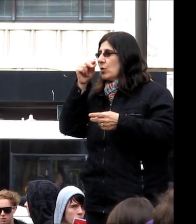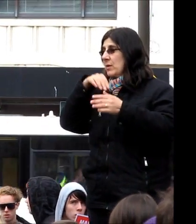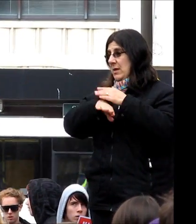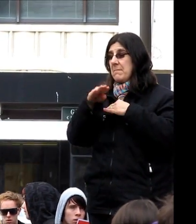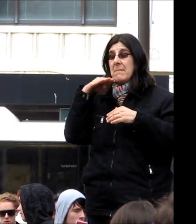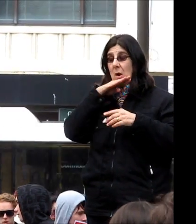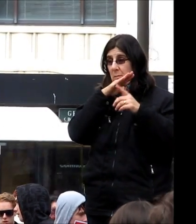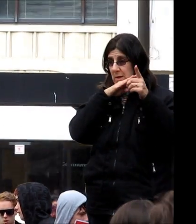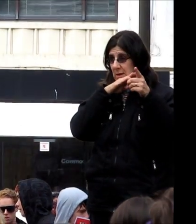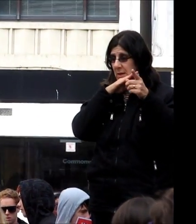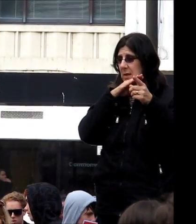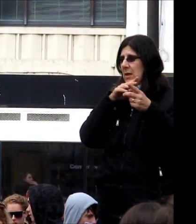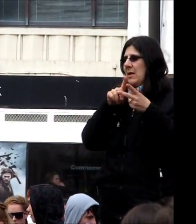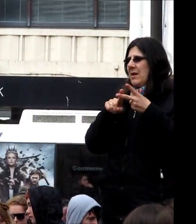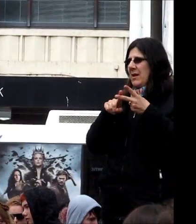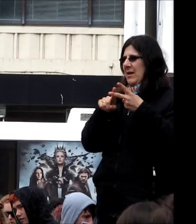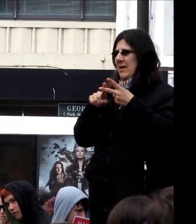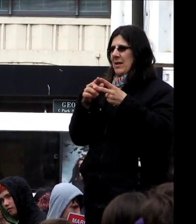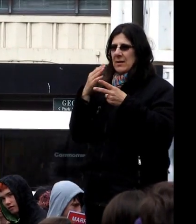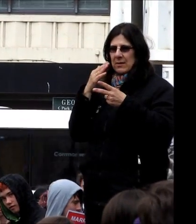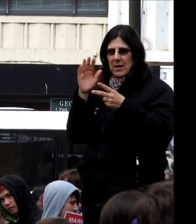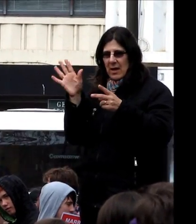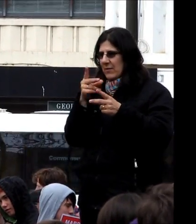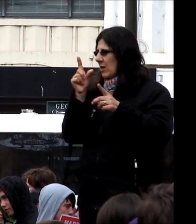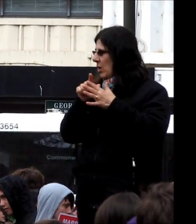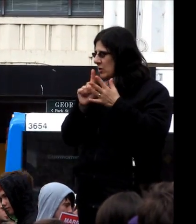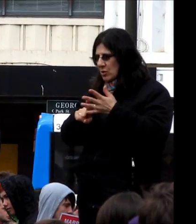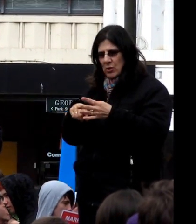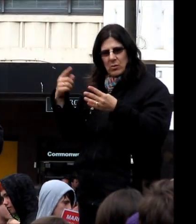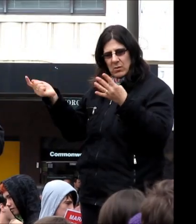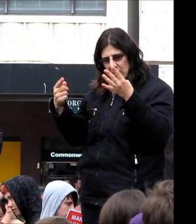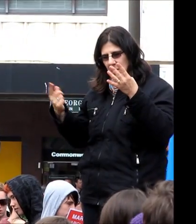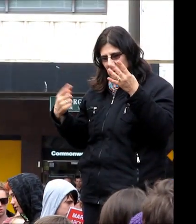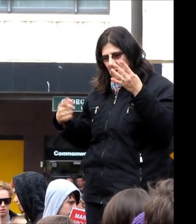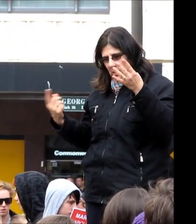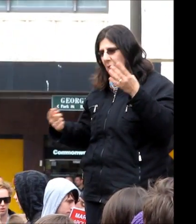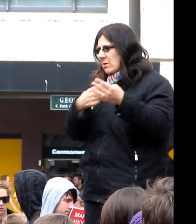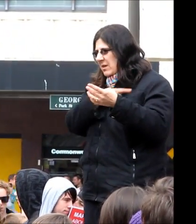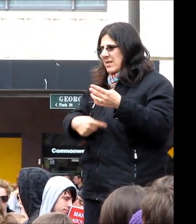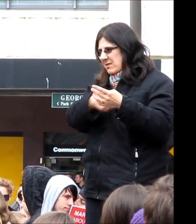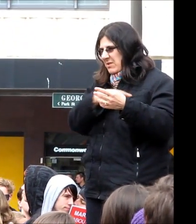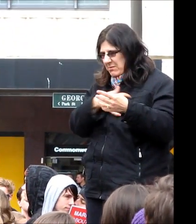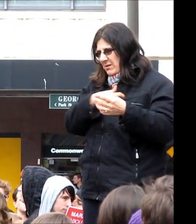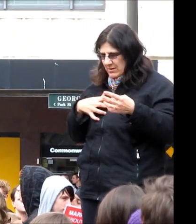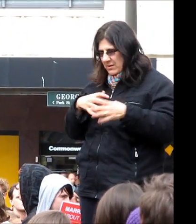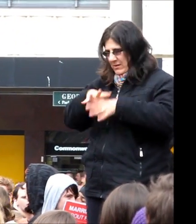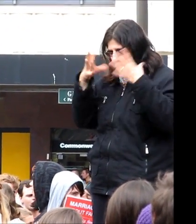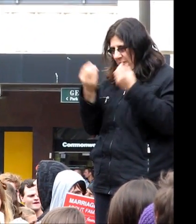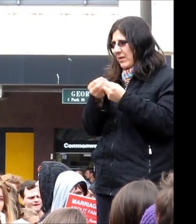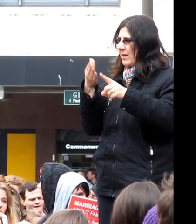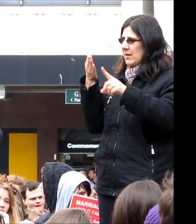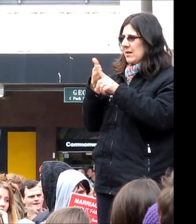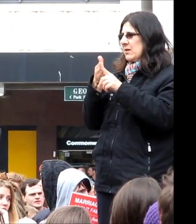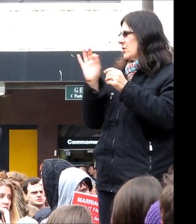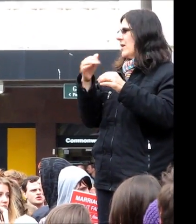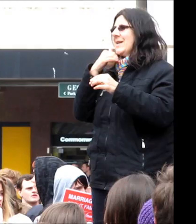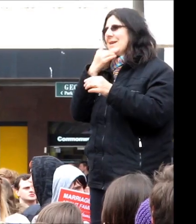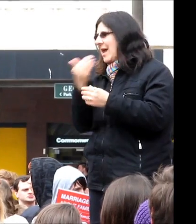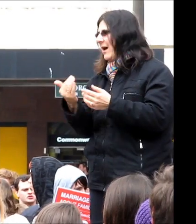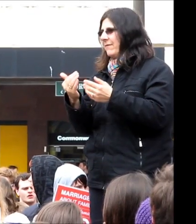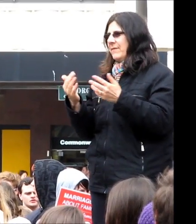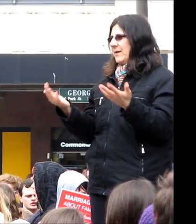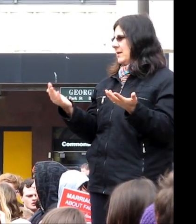Melbourne. And despite all I do, despite all my commitment and everything that I do, it's just not enough.